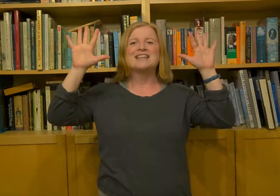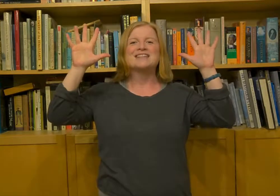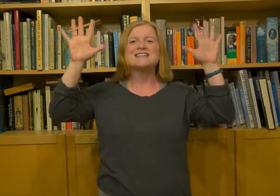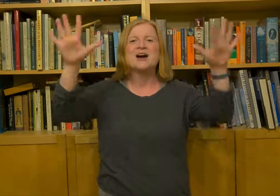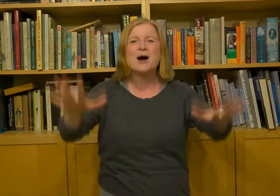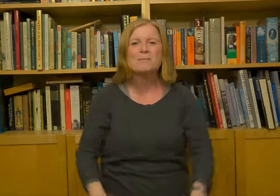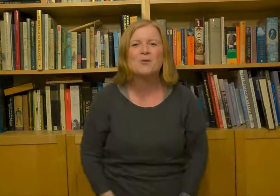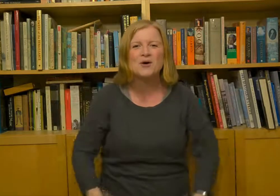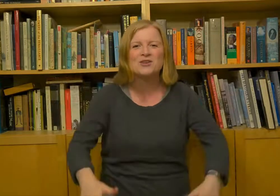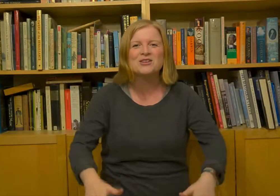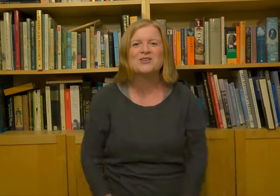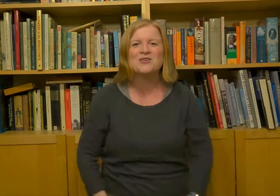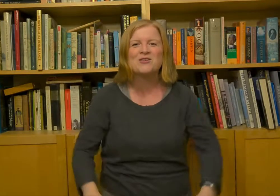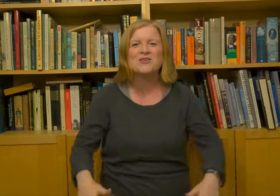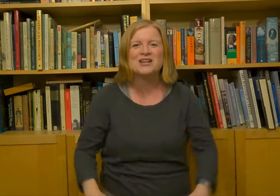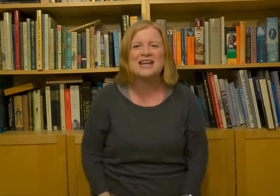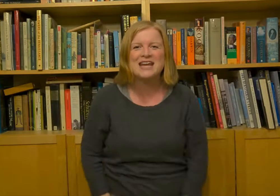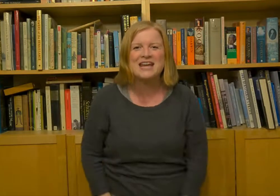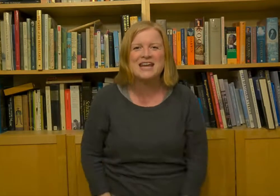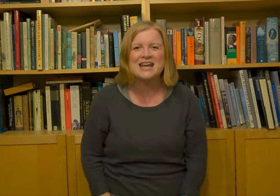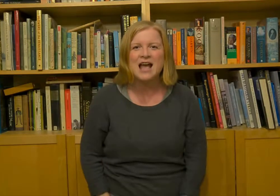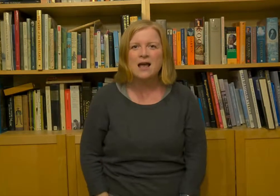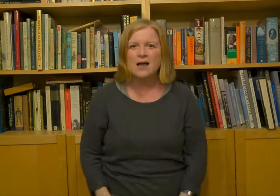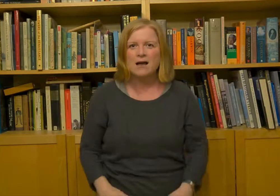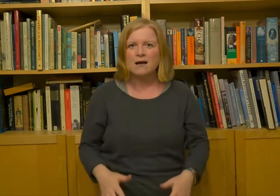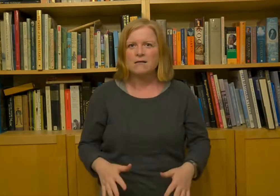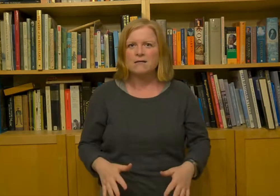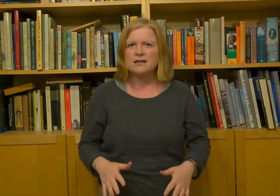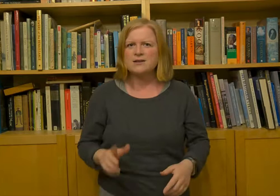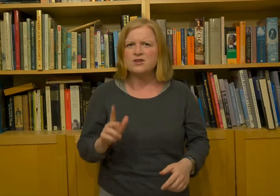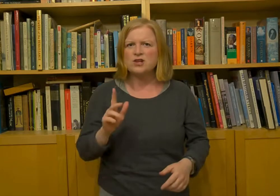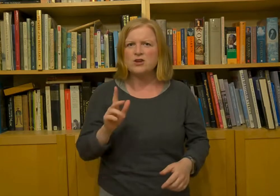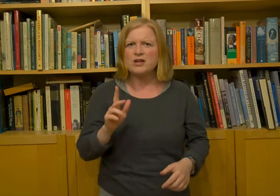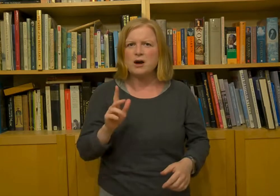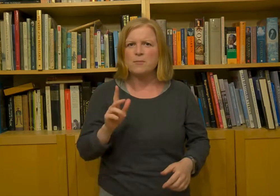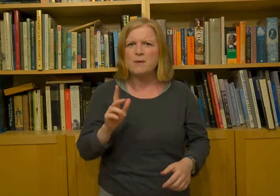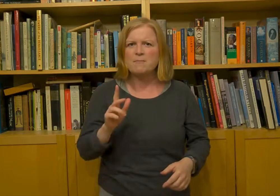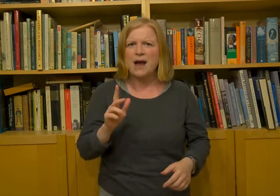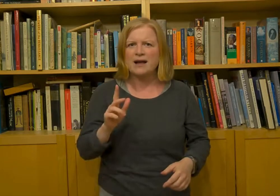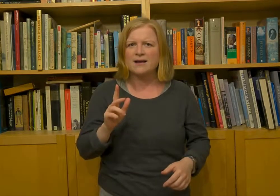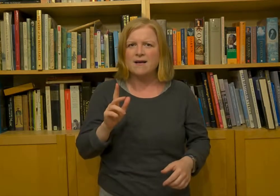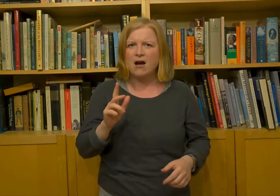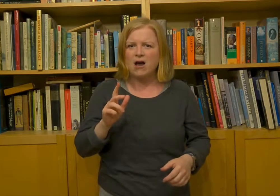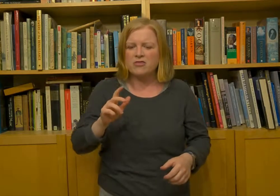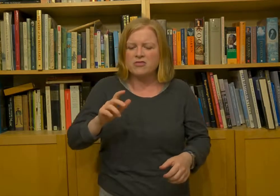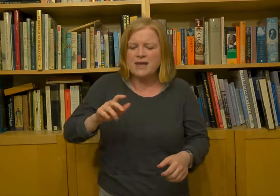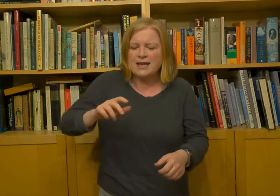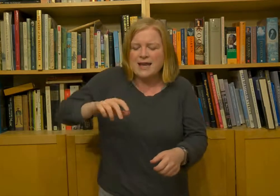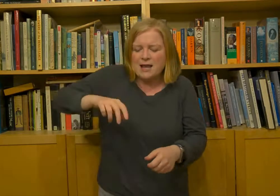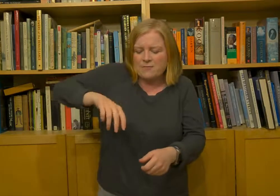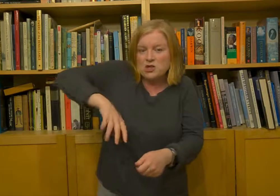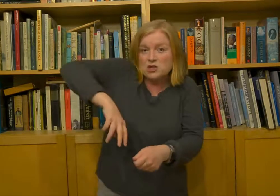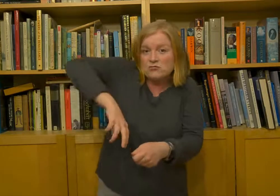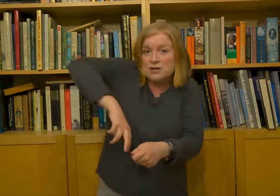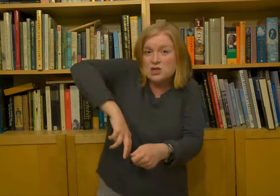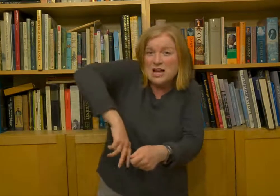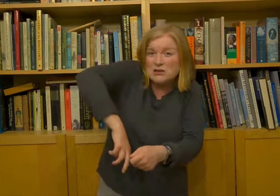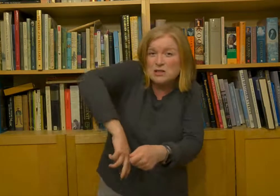hands upon your knee. Let's have another look in our bobbin bag. I think if I just reach down to the